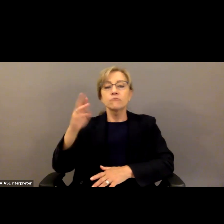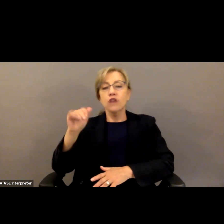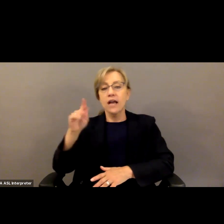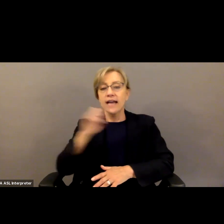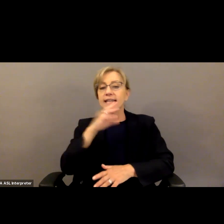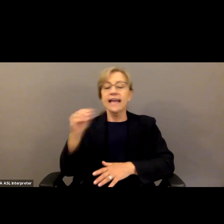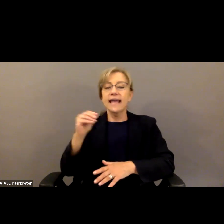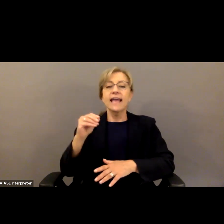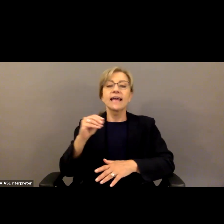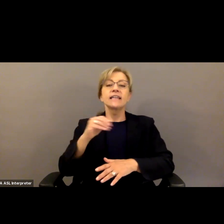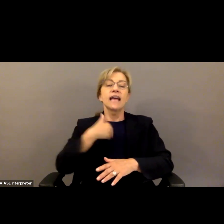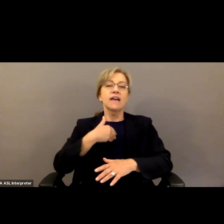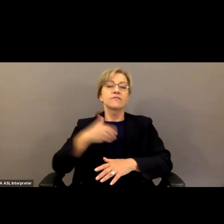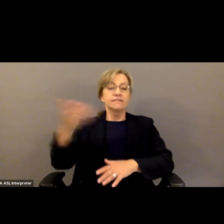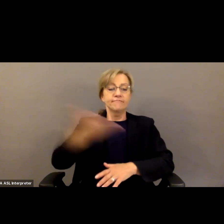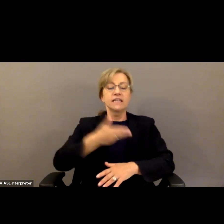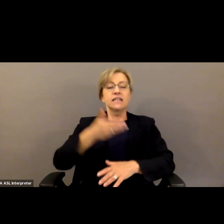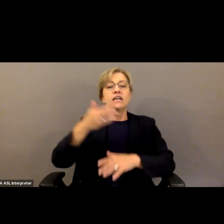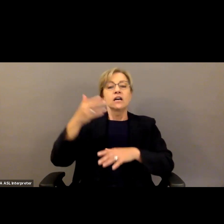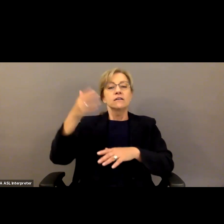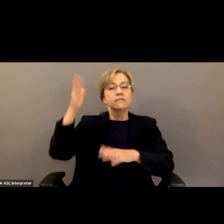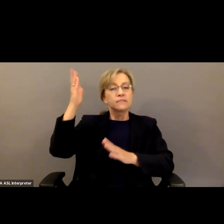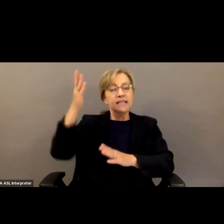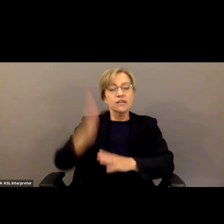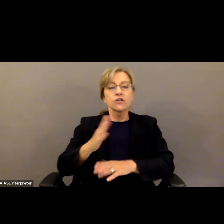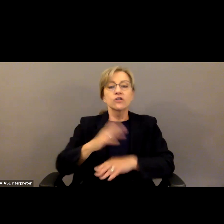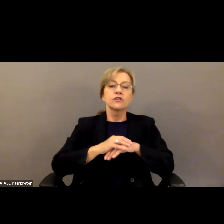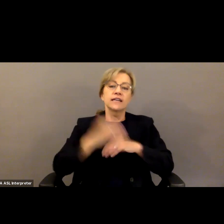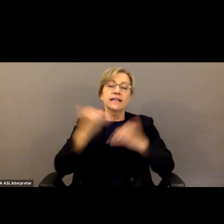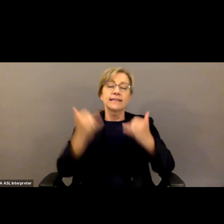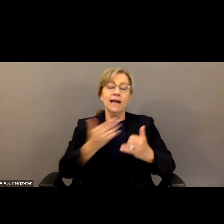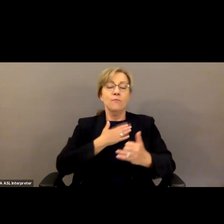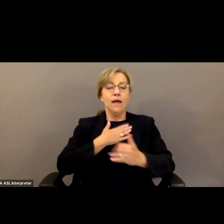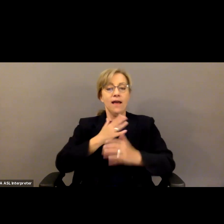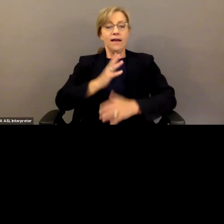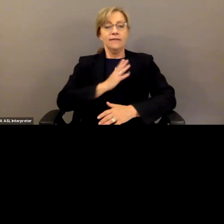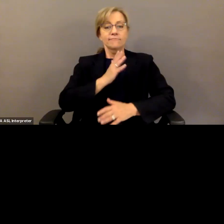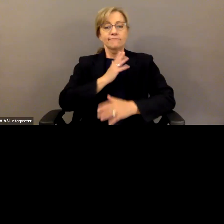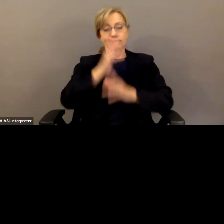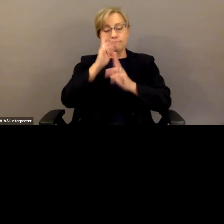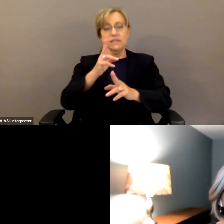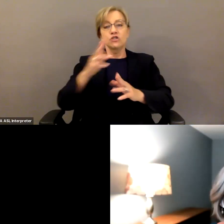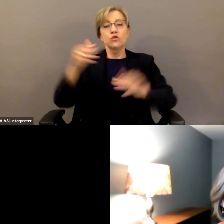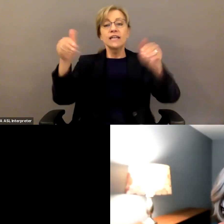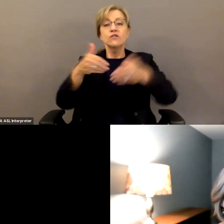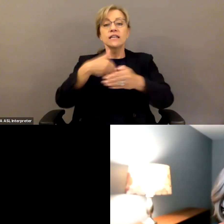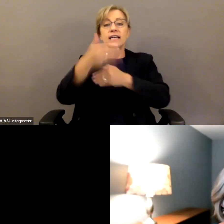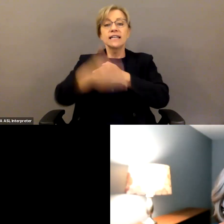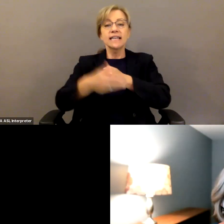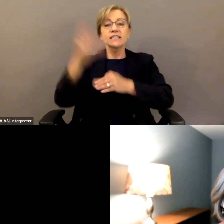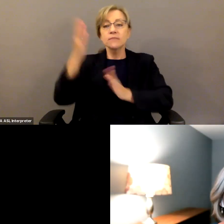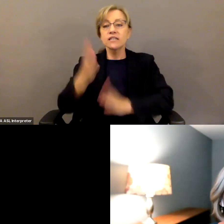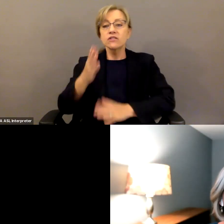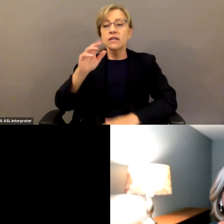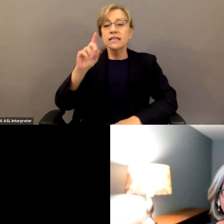speaker, novelist and journalist Thrity Umrigar. It is now my privilege to introduce the next speaker, Danielle